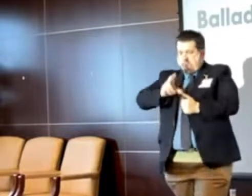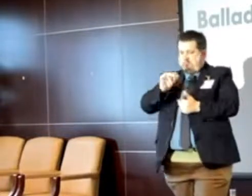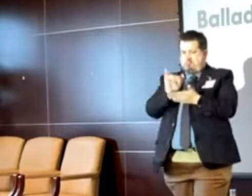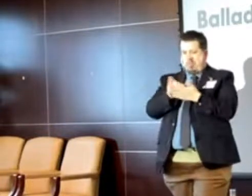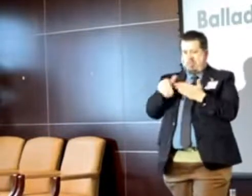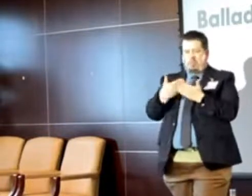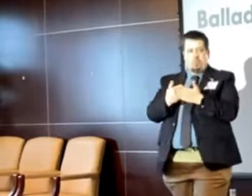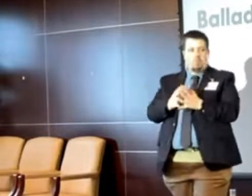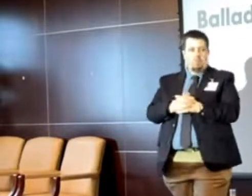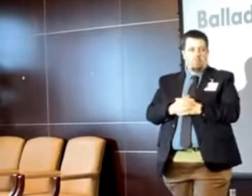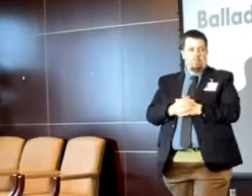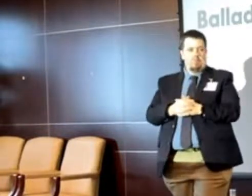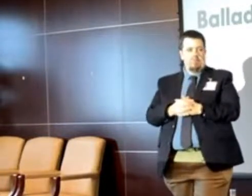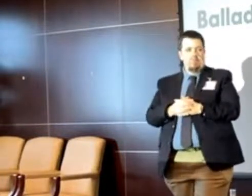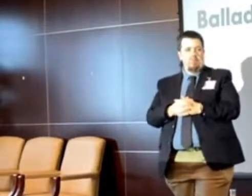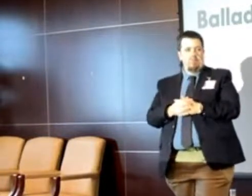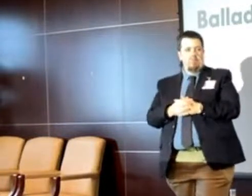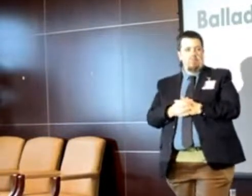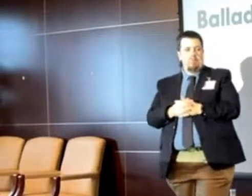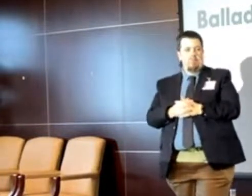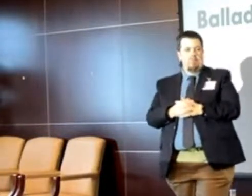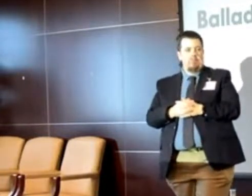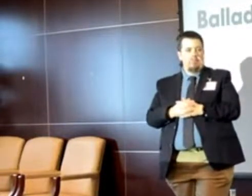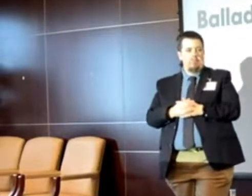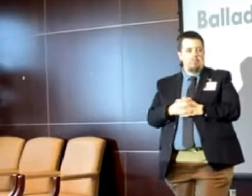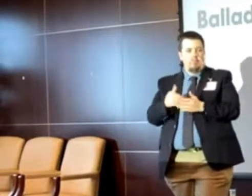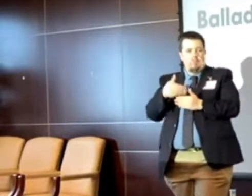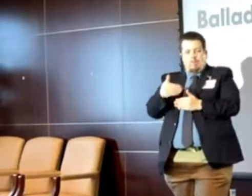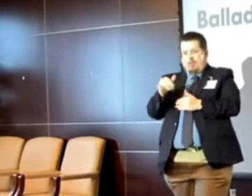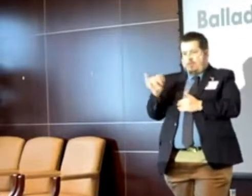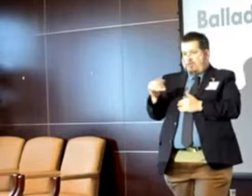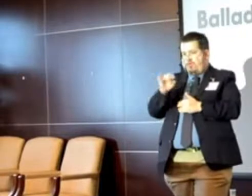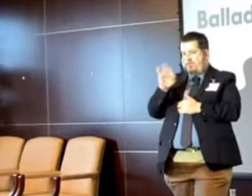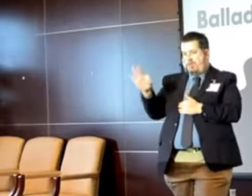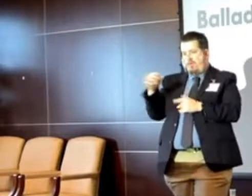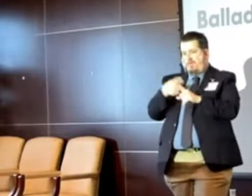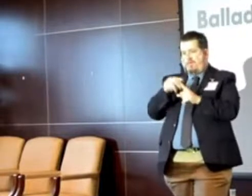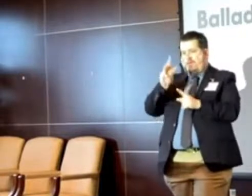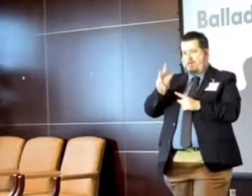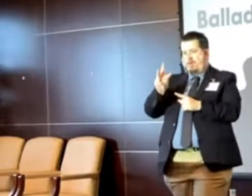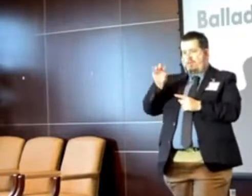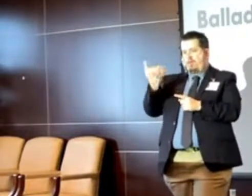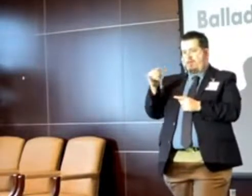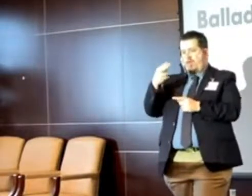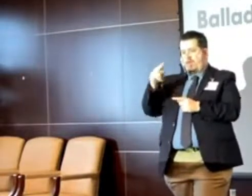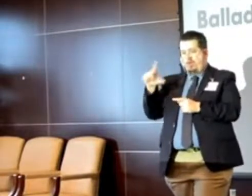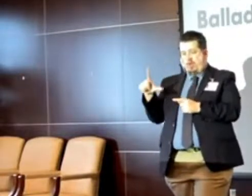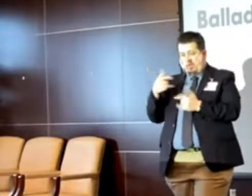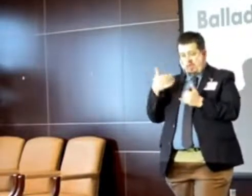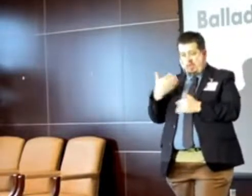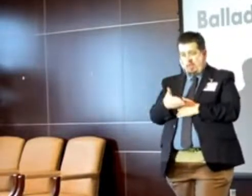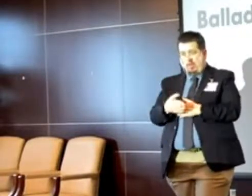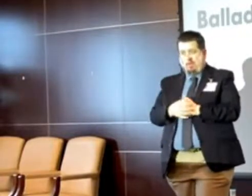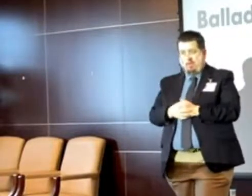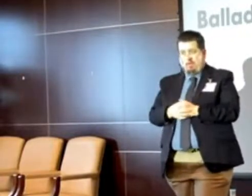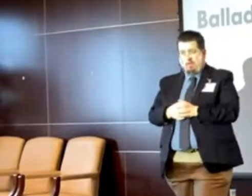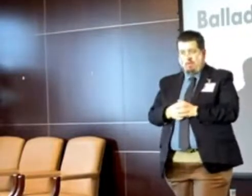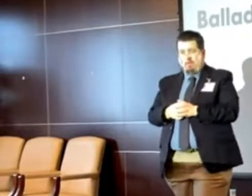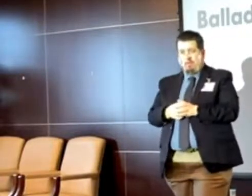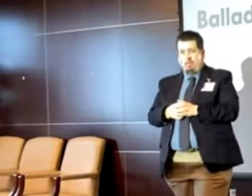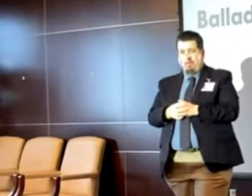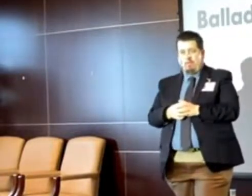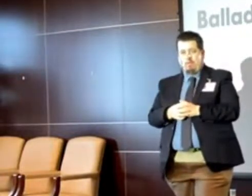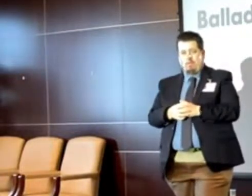it. Thank you. All right, thank you. All right, next we have Jeff Keeling with WJHL. Jeff, are you still on the line?